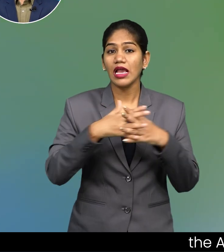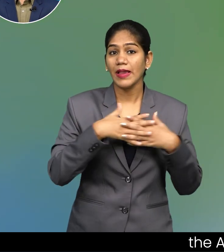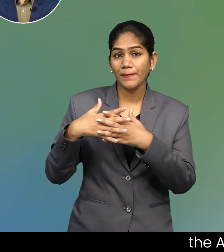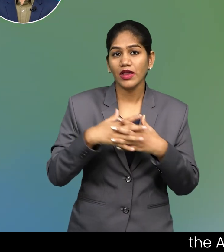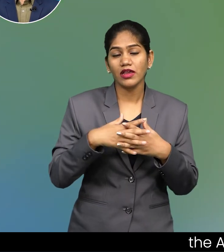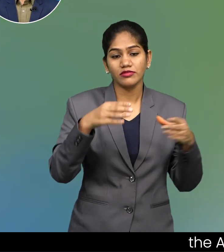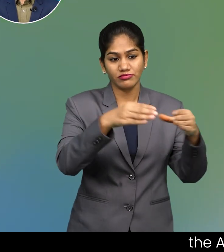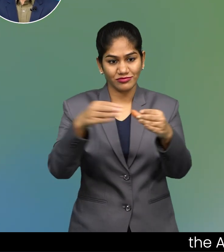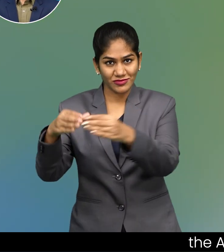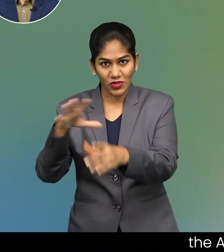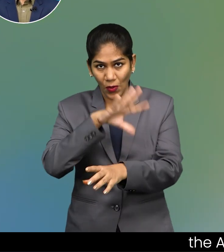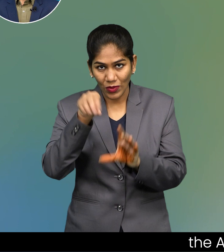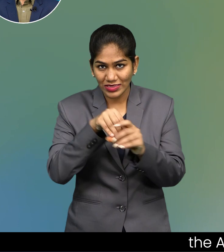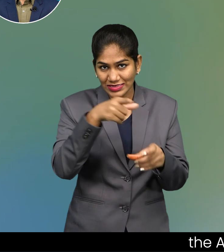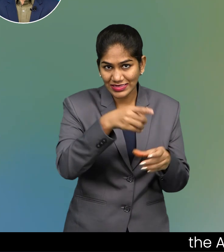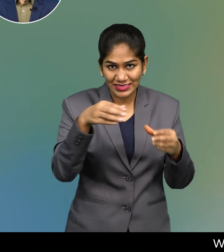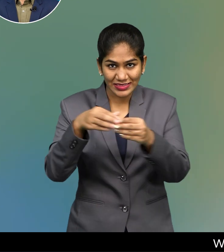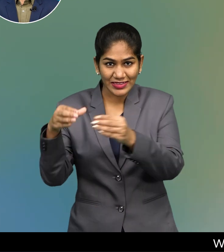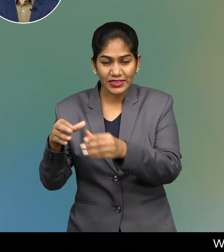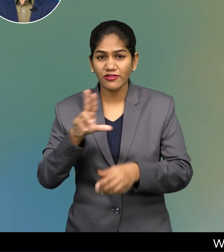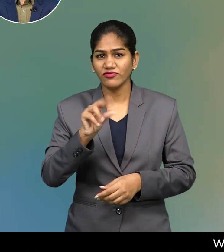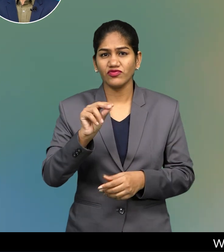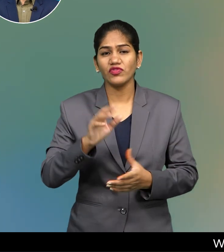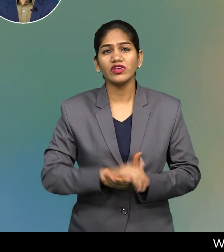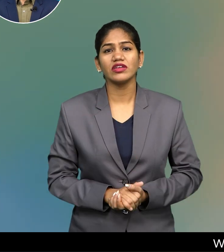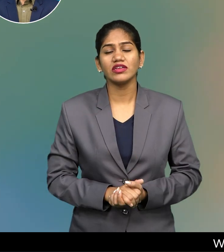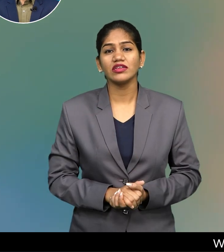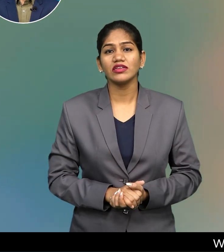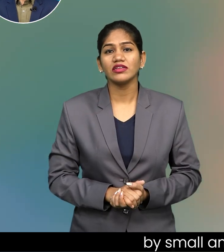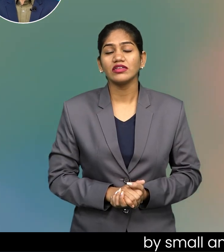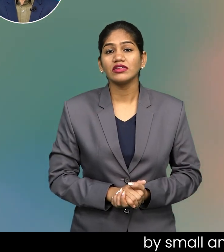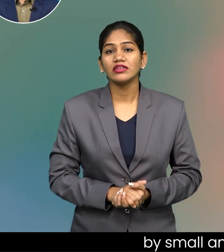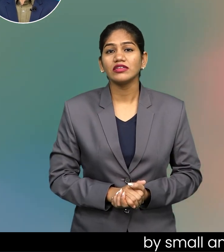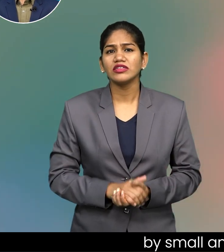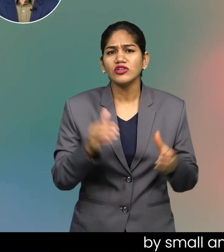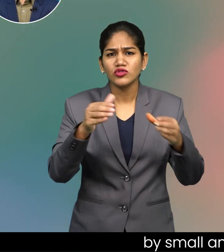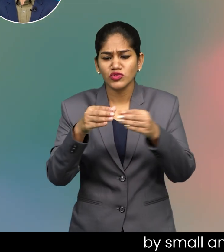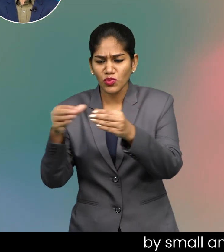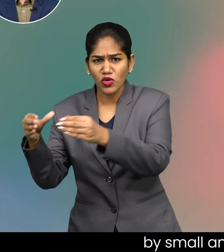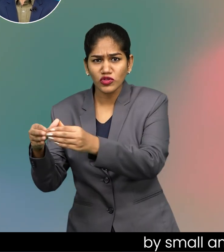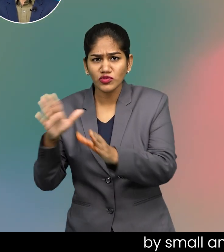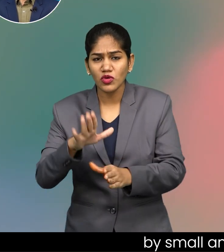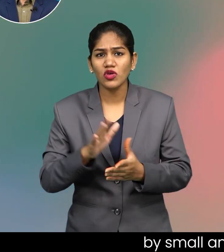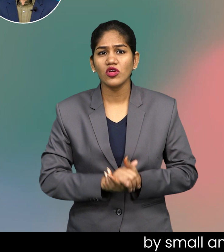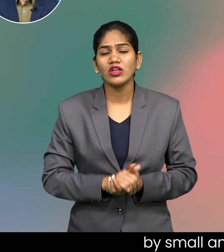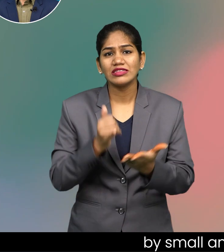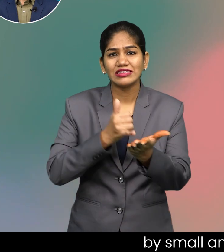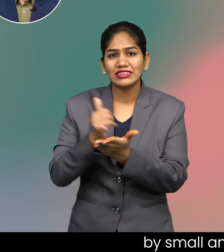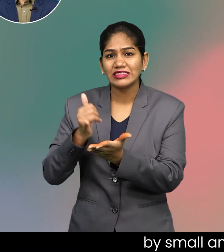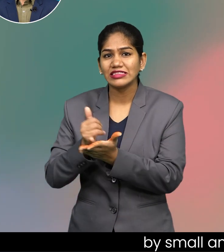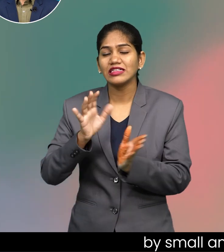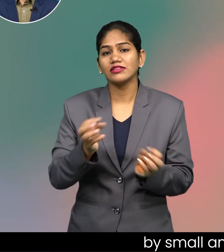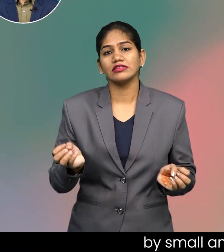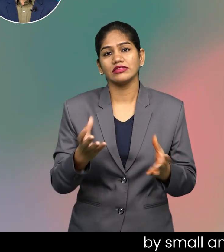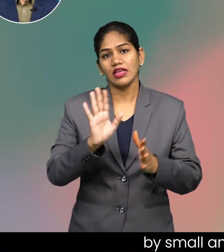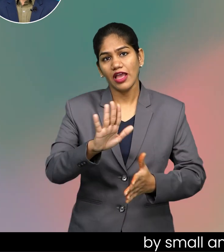the American colonies were inhabited by small and middle-sized farmers